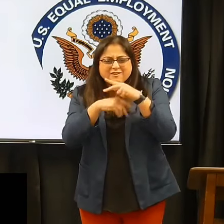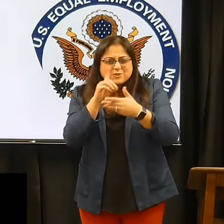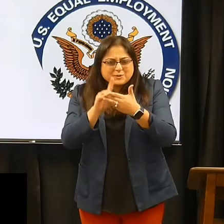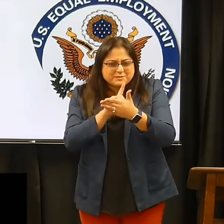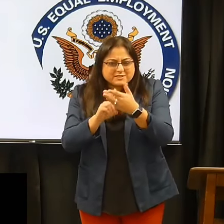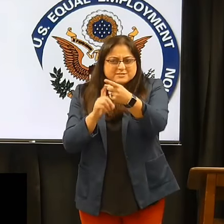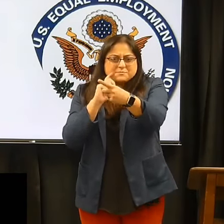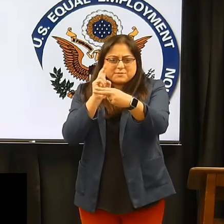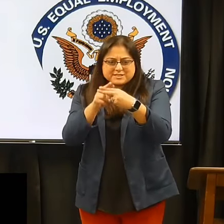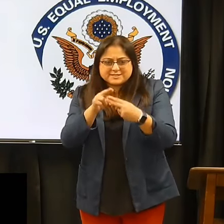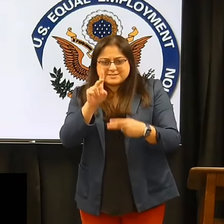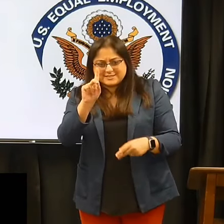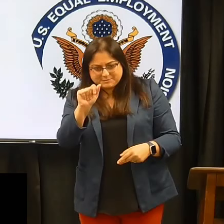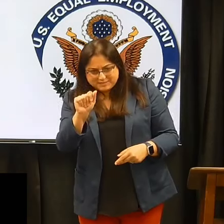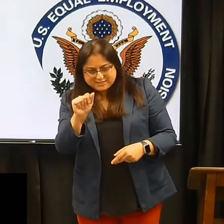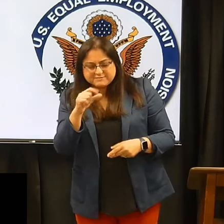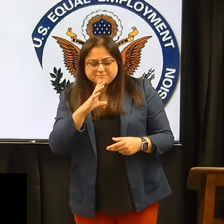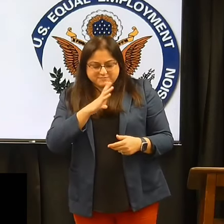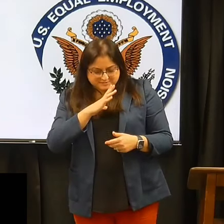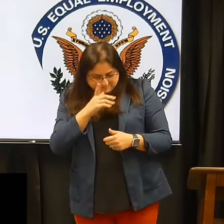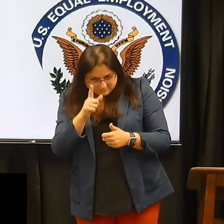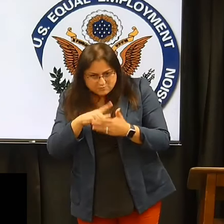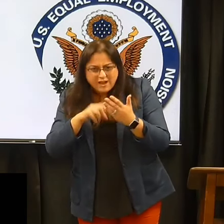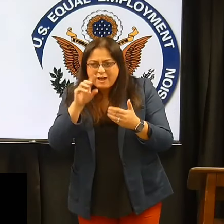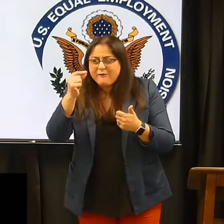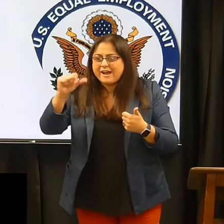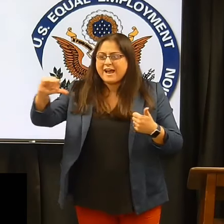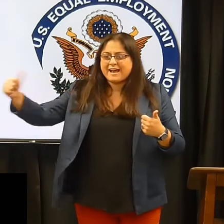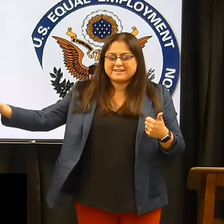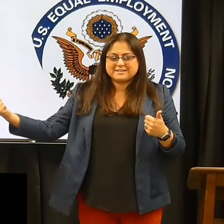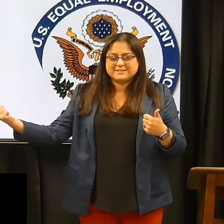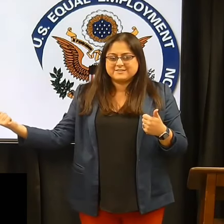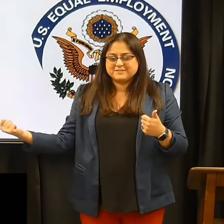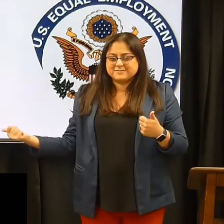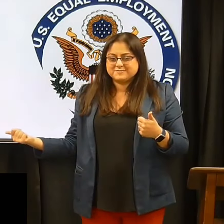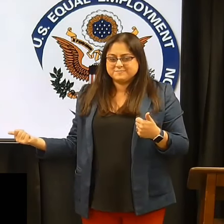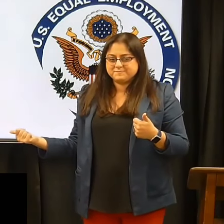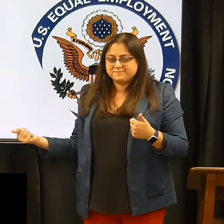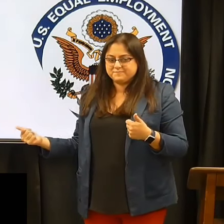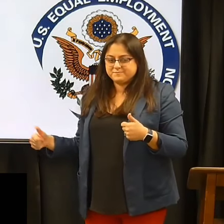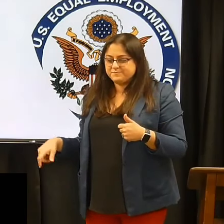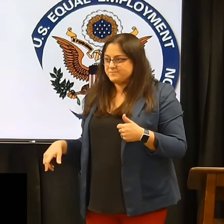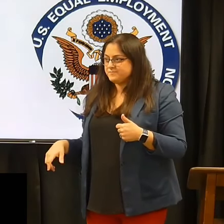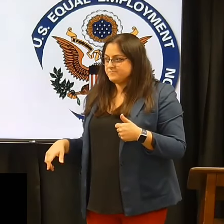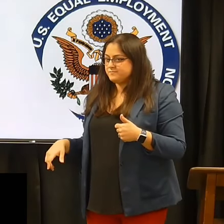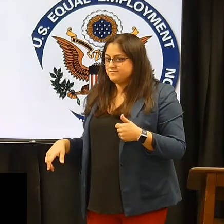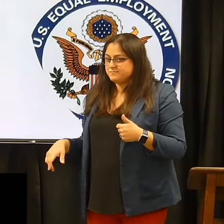So when I asked what kind of discrimination, she mentioned disability, and then I asked what else?